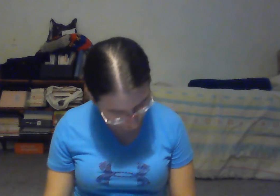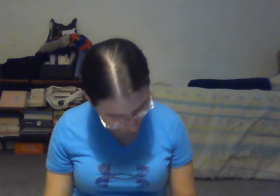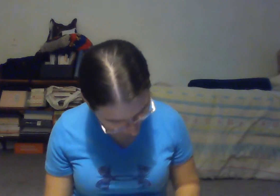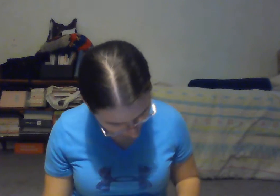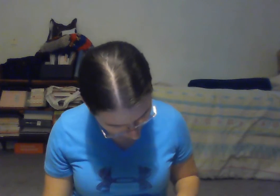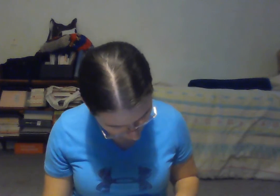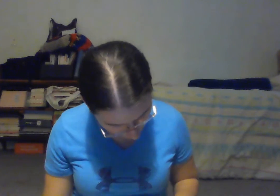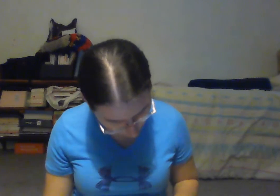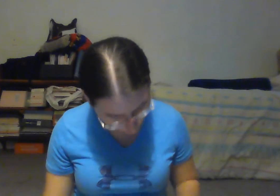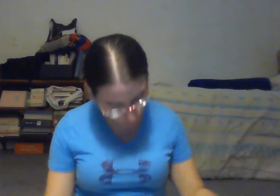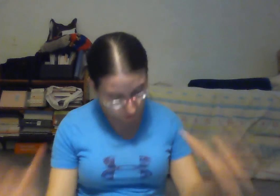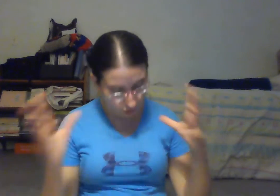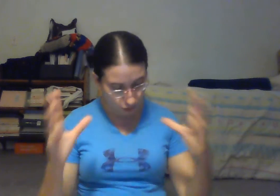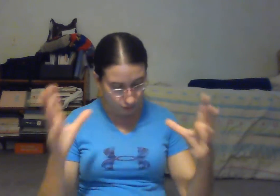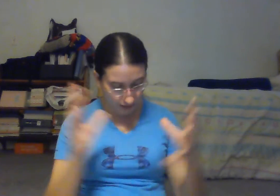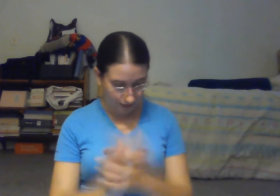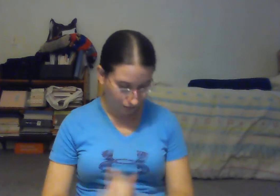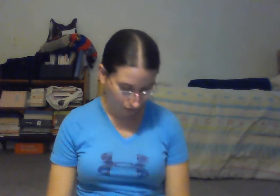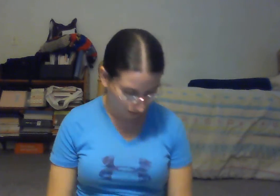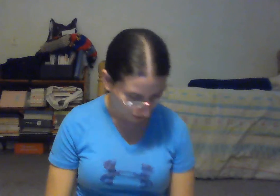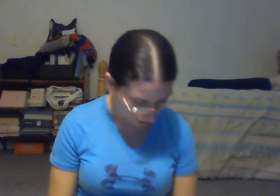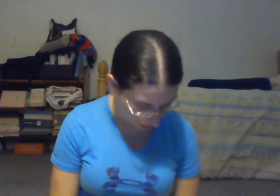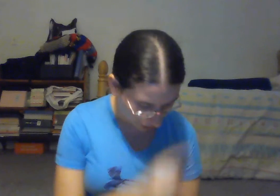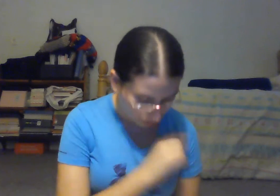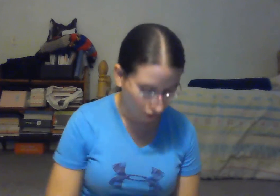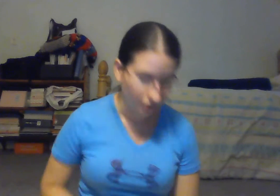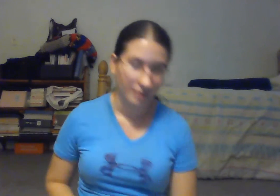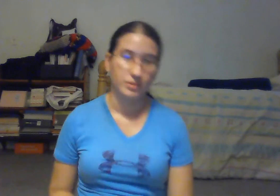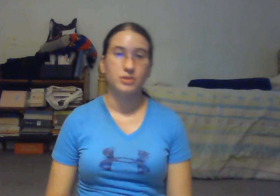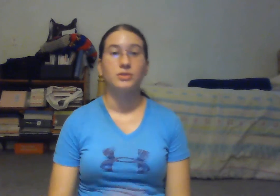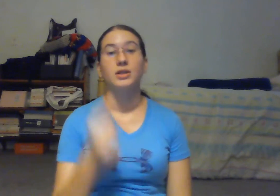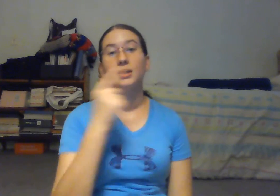Here we go. She ordered 2 hamburgers. She ordered 2 hamburgers.